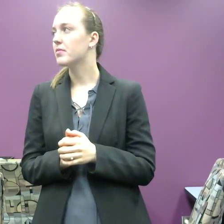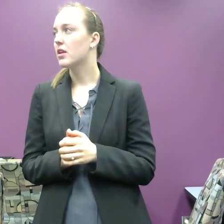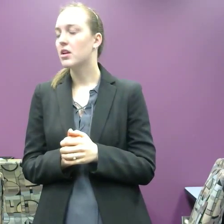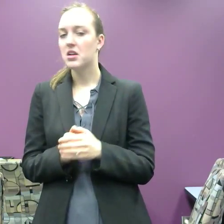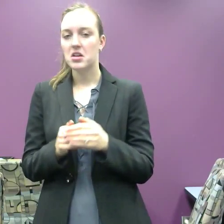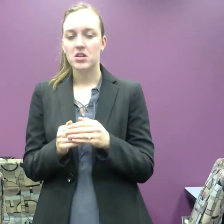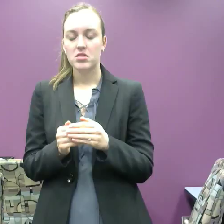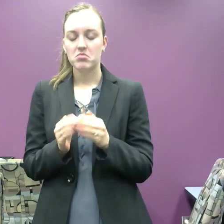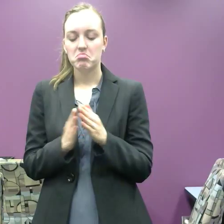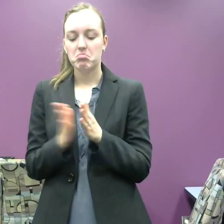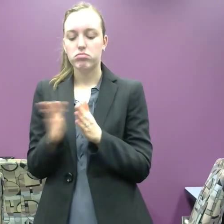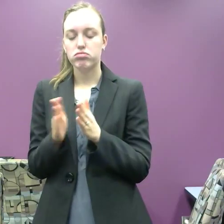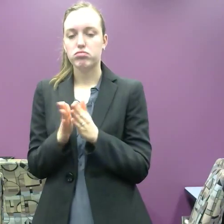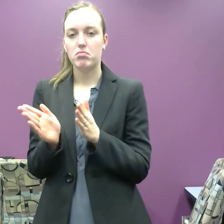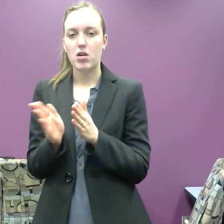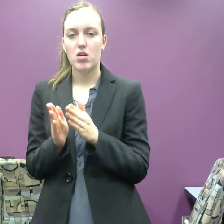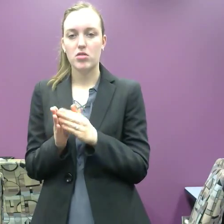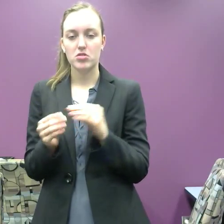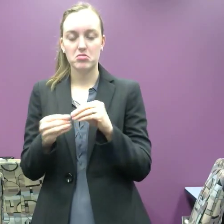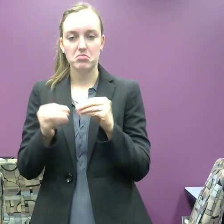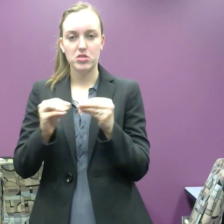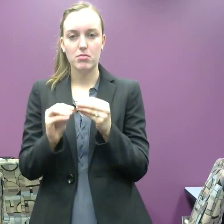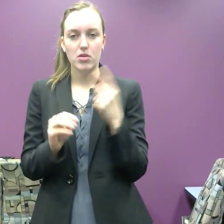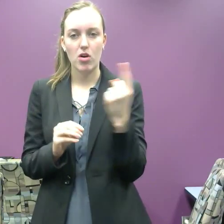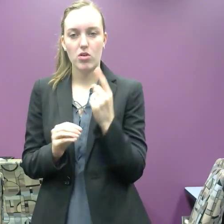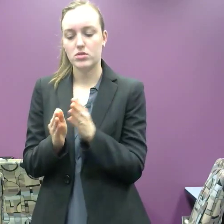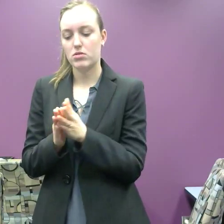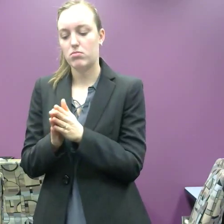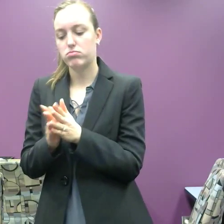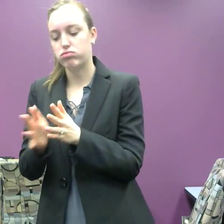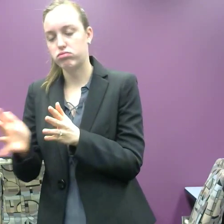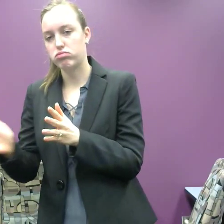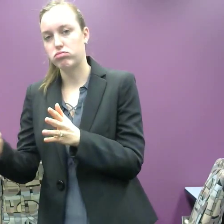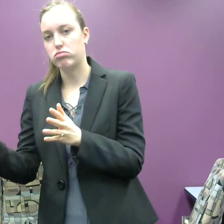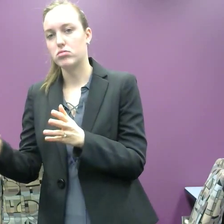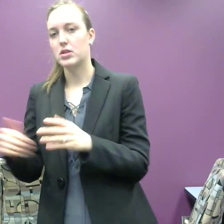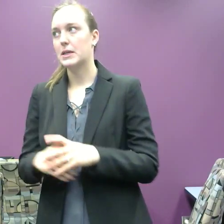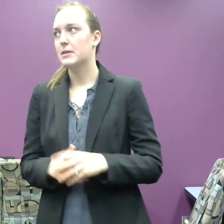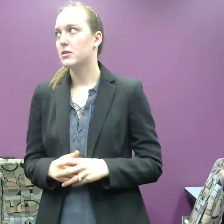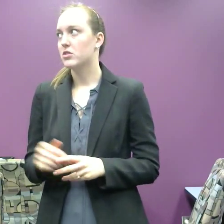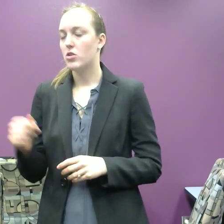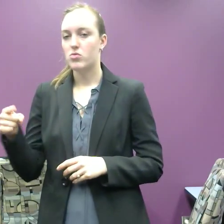The smaller of the two is always to the left on the number line.